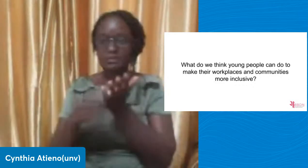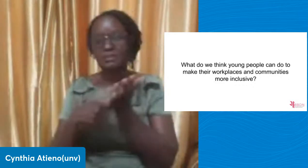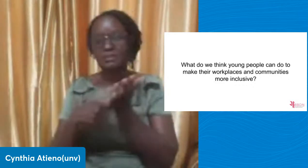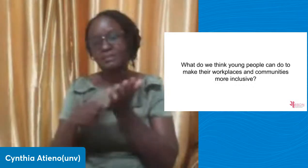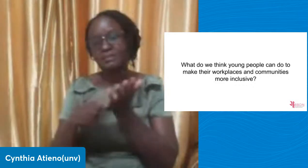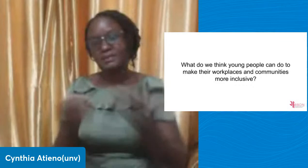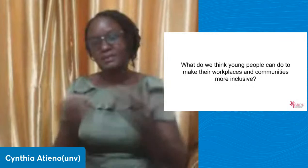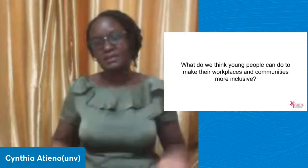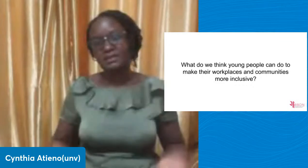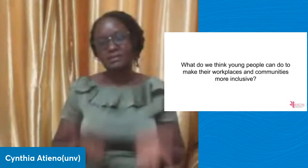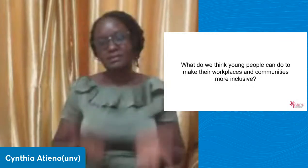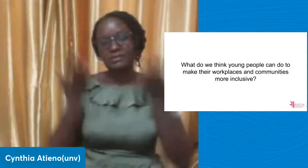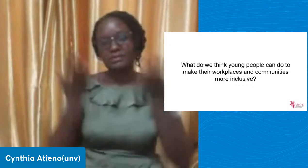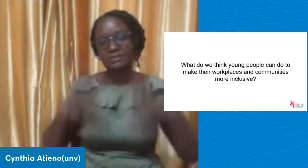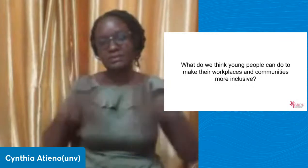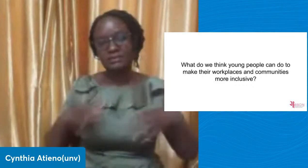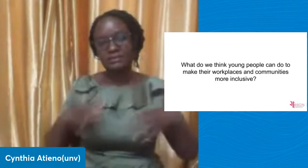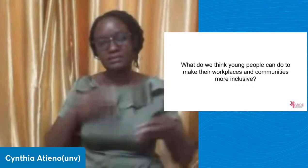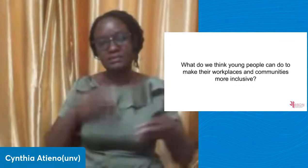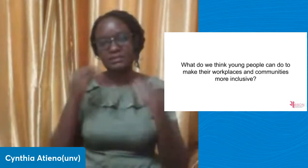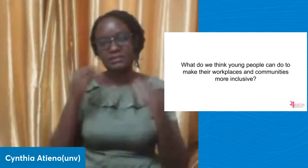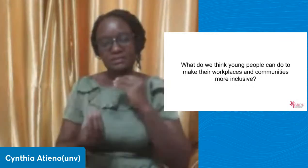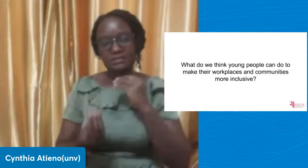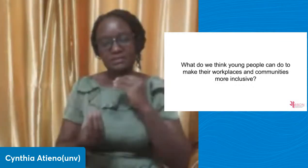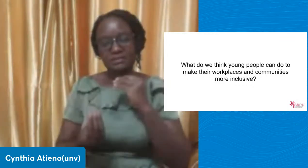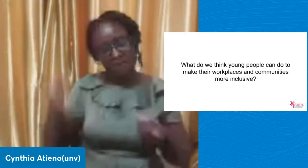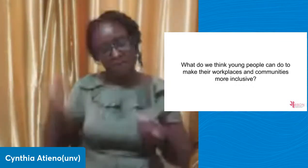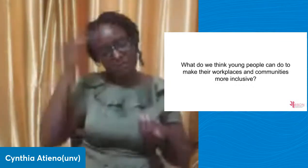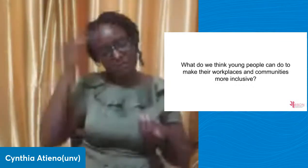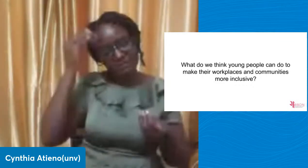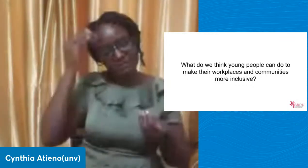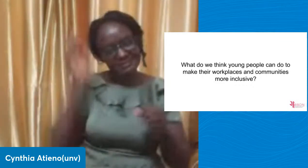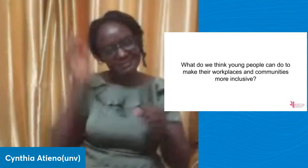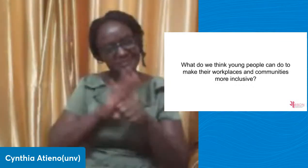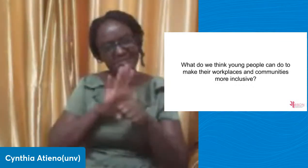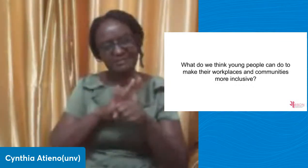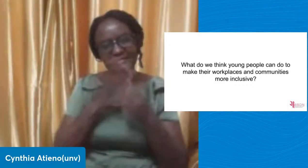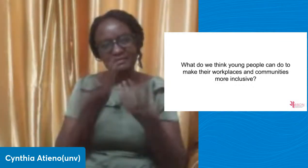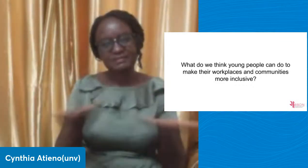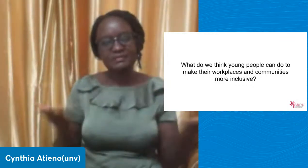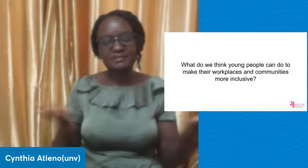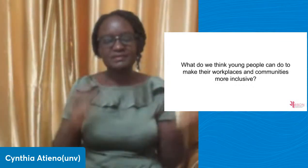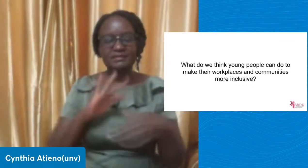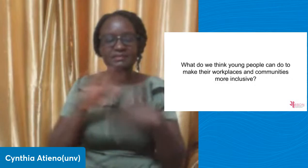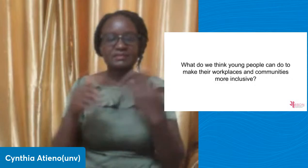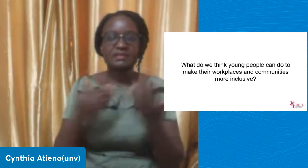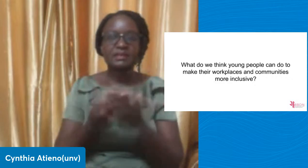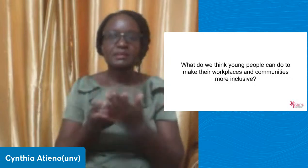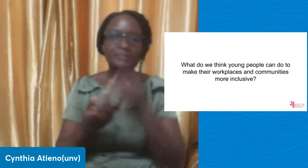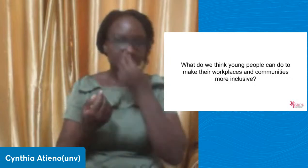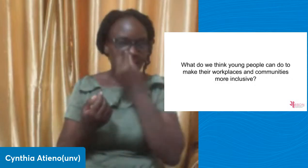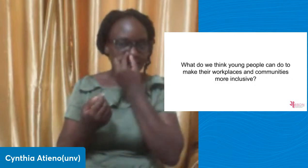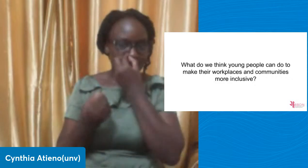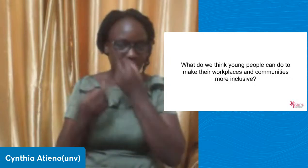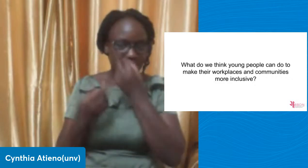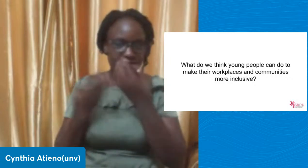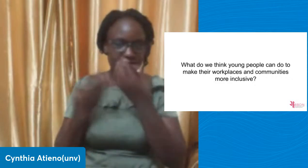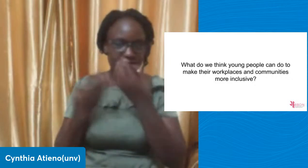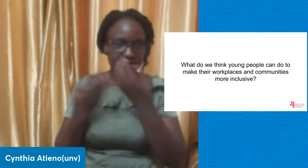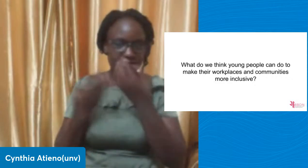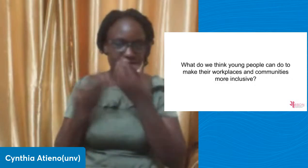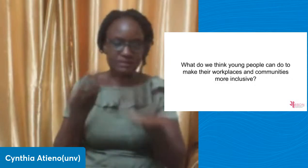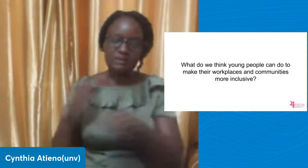with disabilities, we have learned many things about the cause and how things might work better for persons